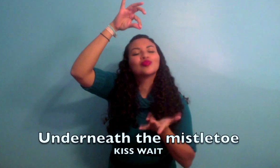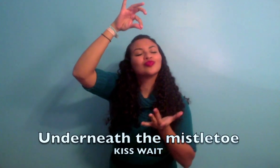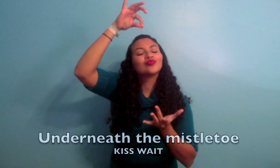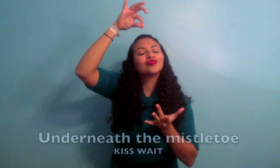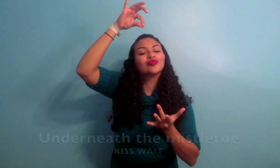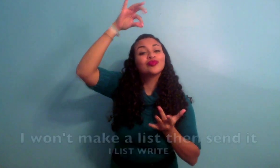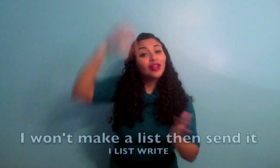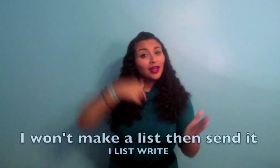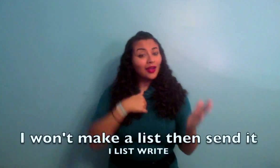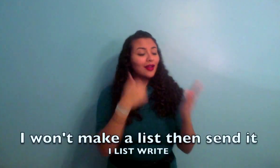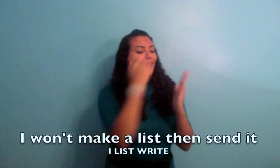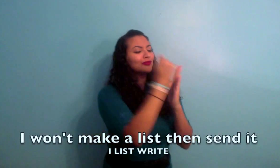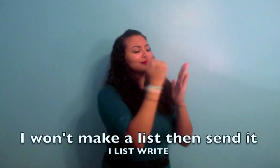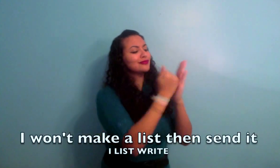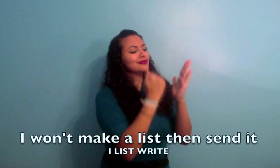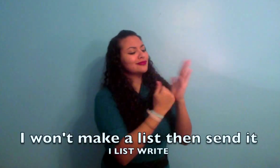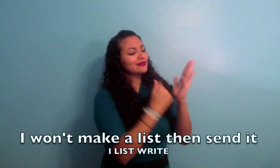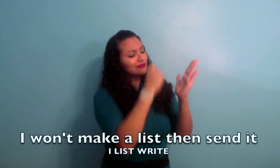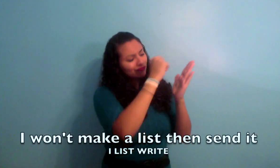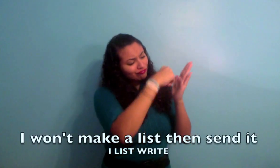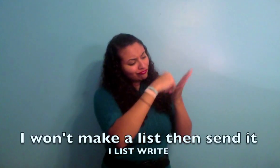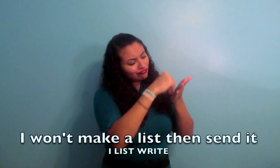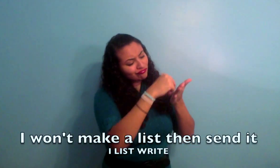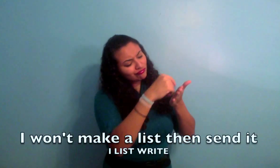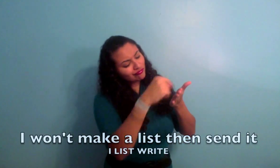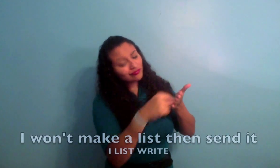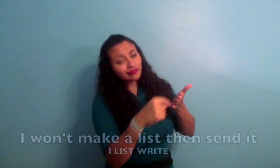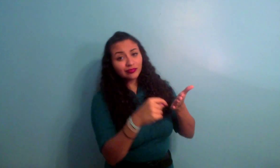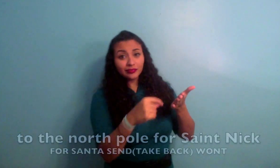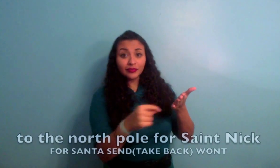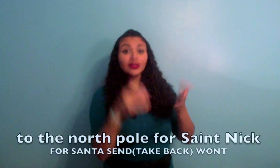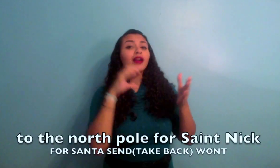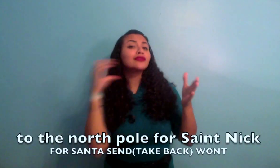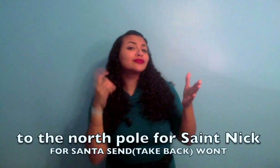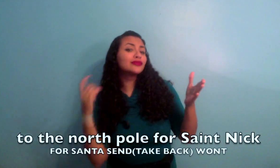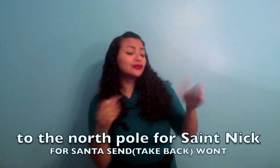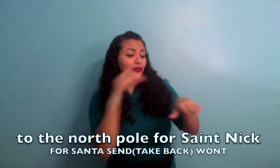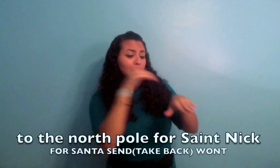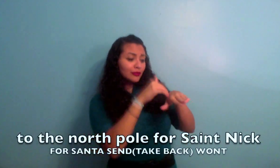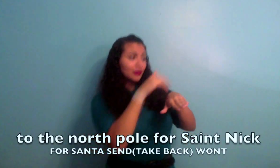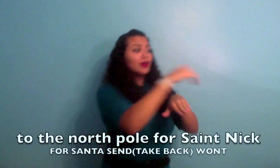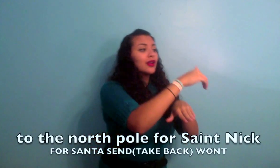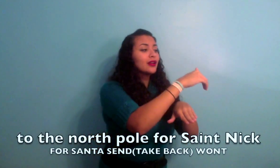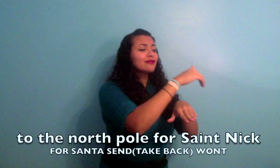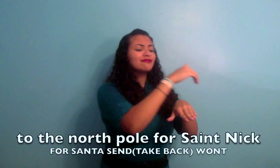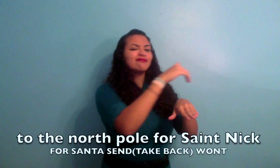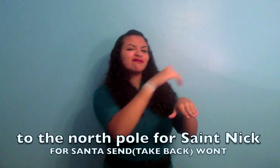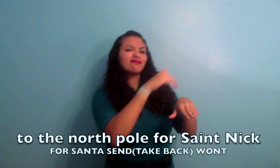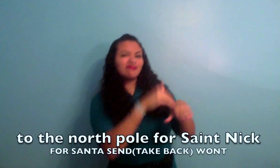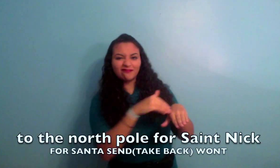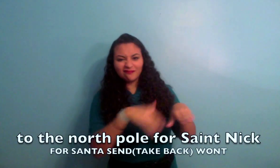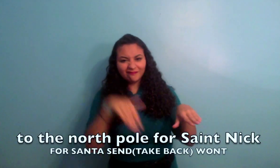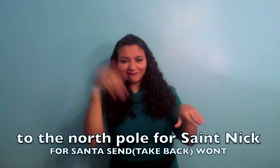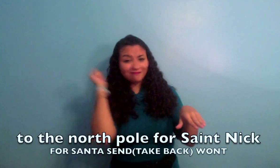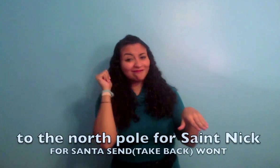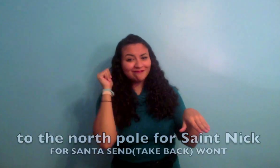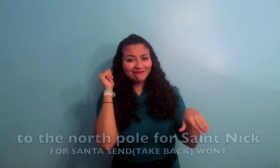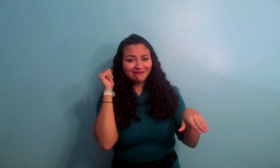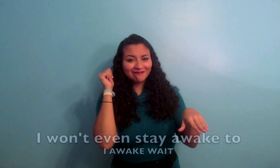So I won't take the list and send it To the North Pole for singing I